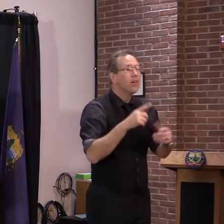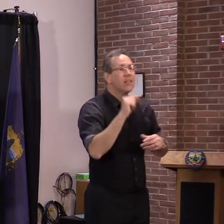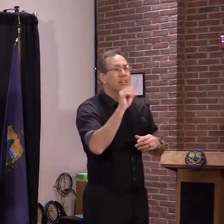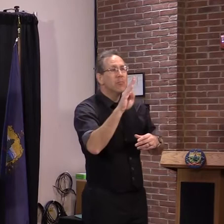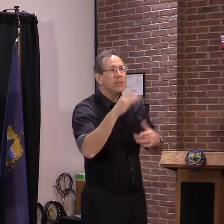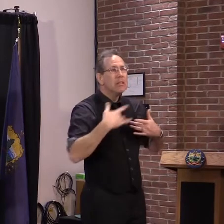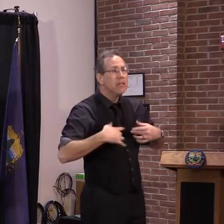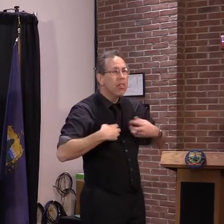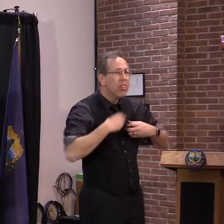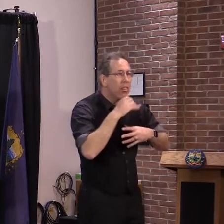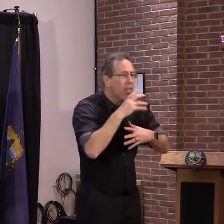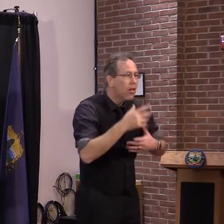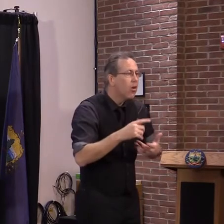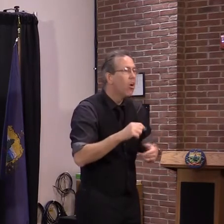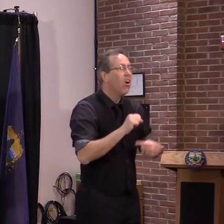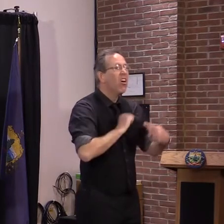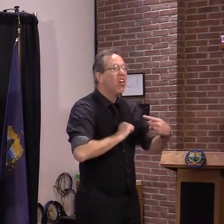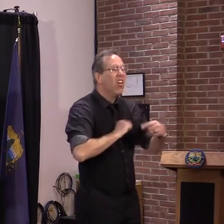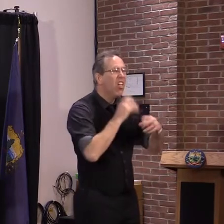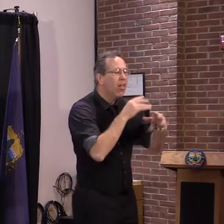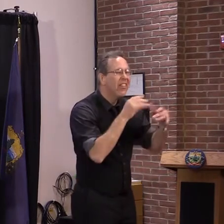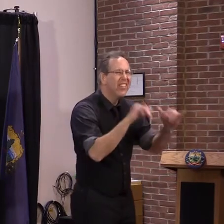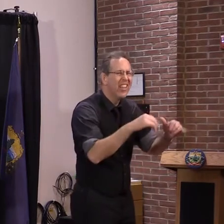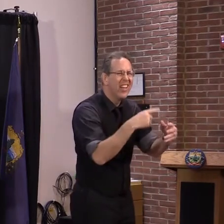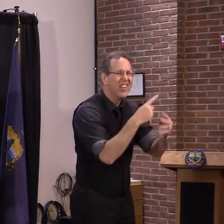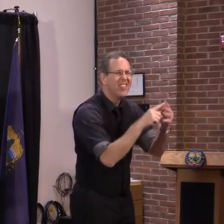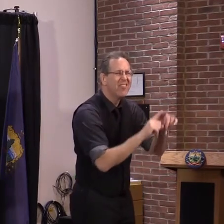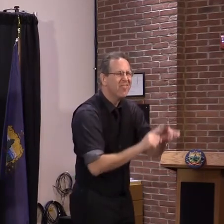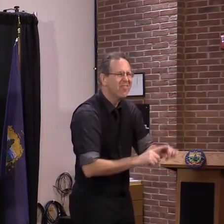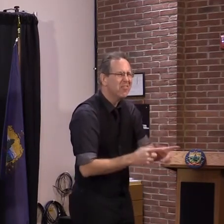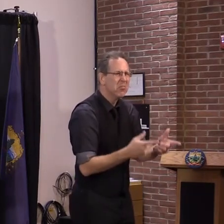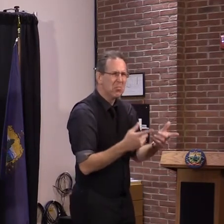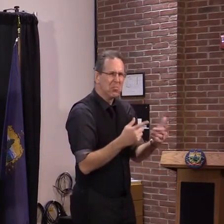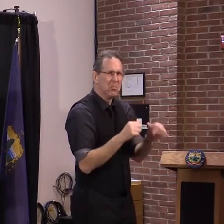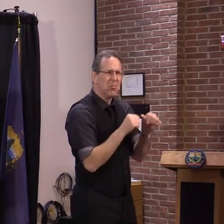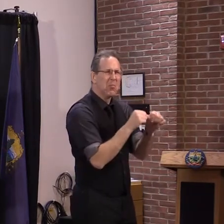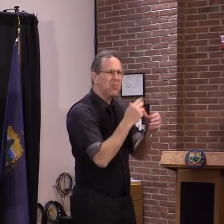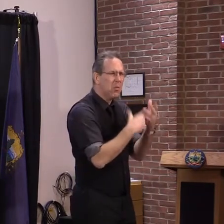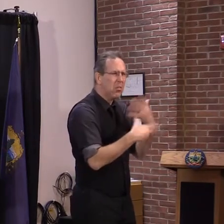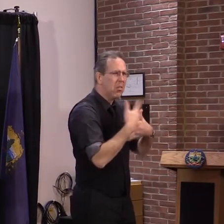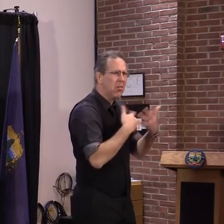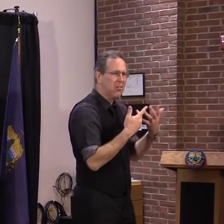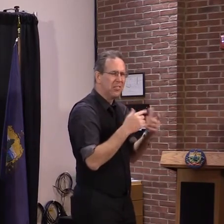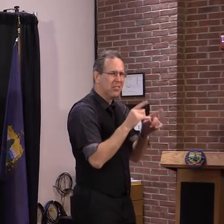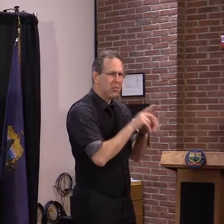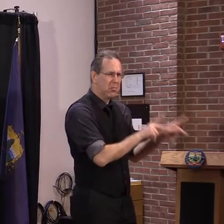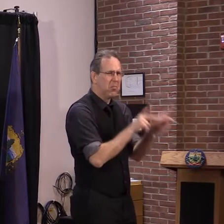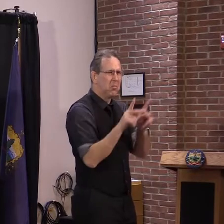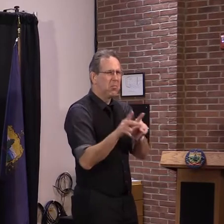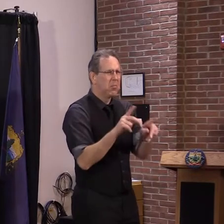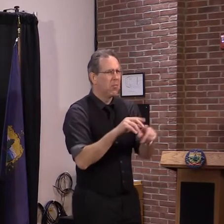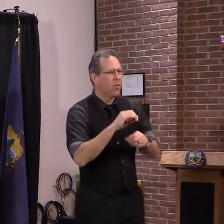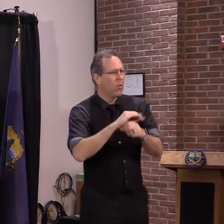gastrointestinal illnesses, et cetera. That continues on as it always has been. Does that answer your question?